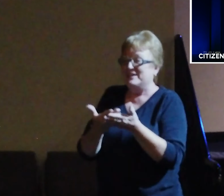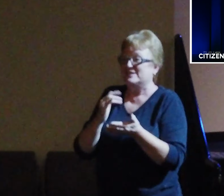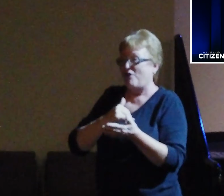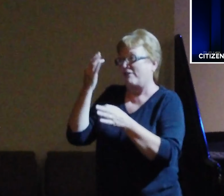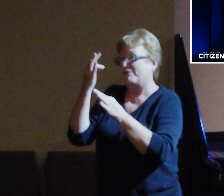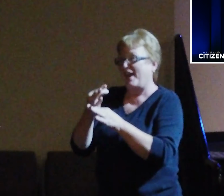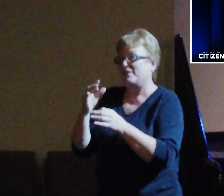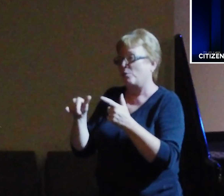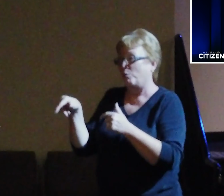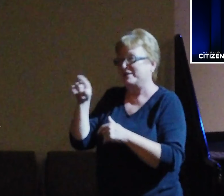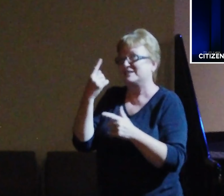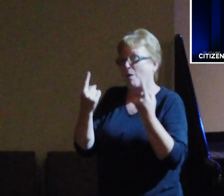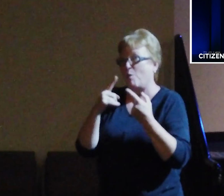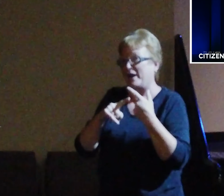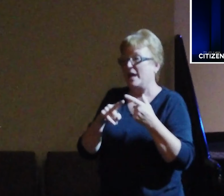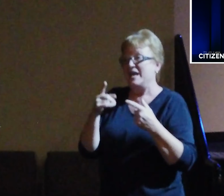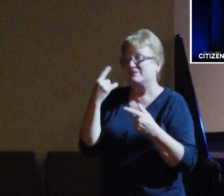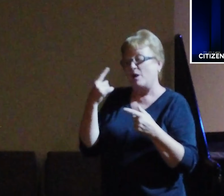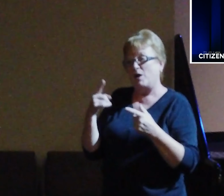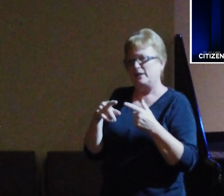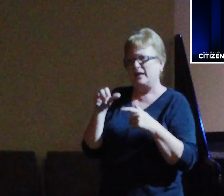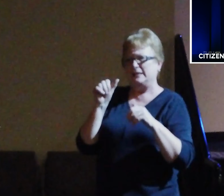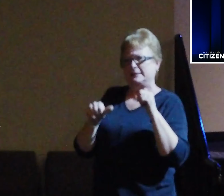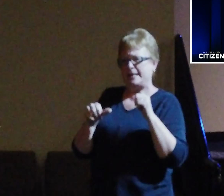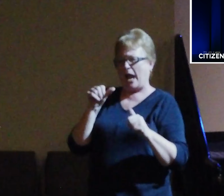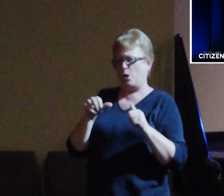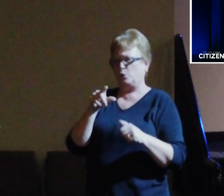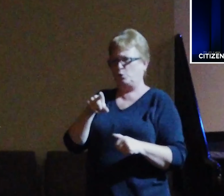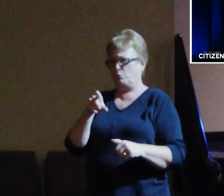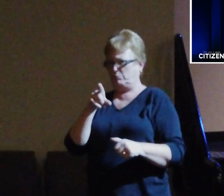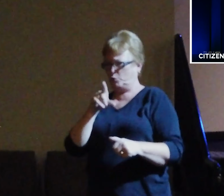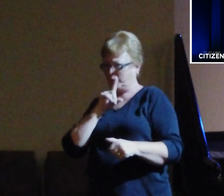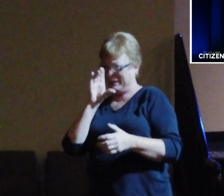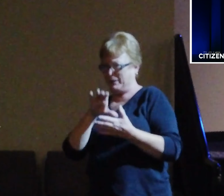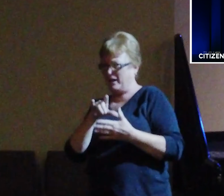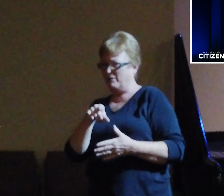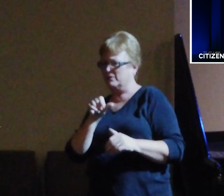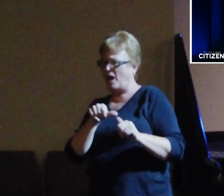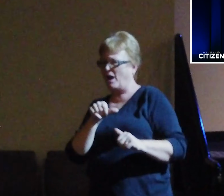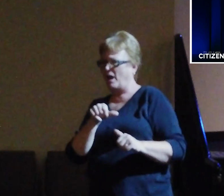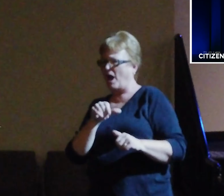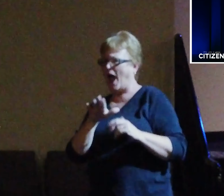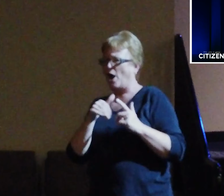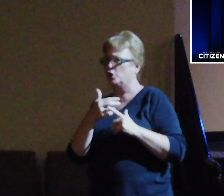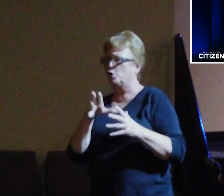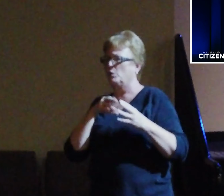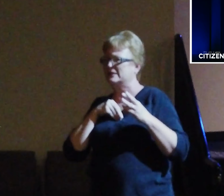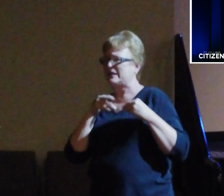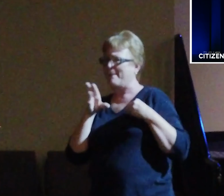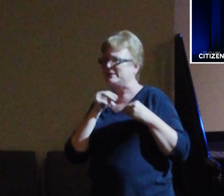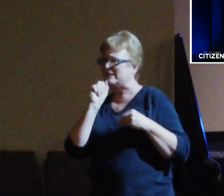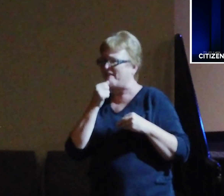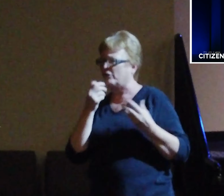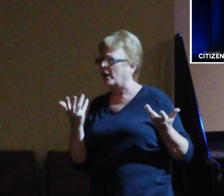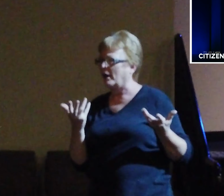If someone's doubting whether you truly believe what you say you believe, how you endure persecution and suffering